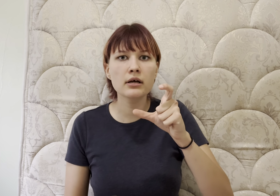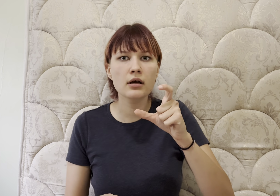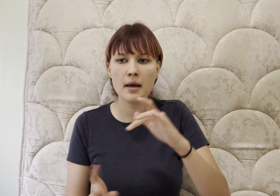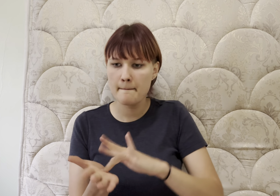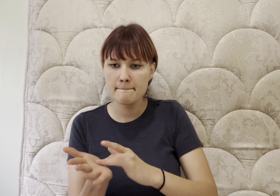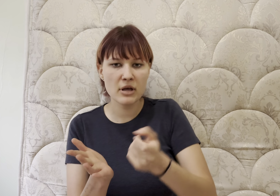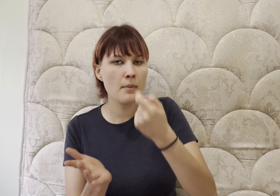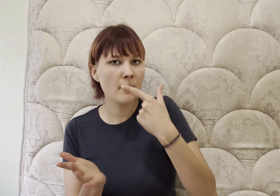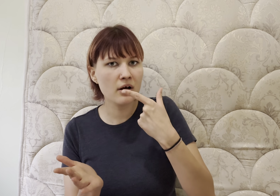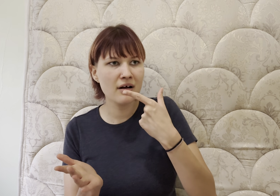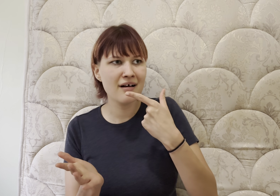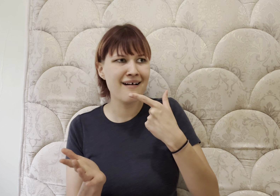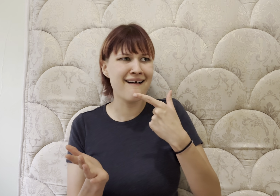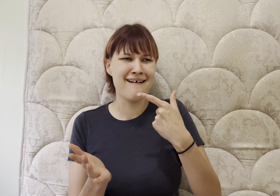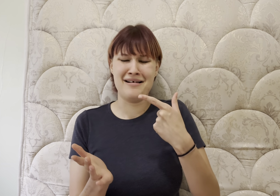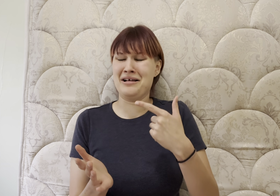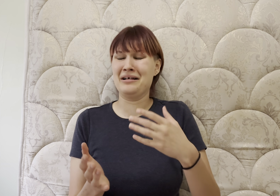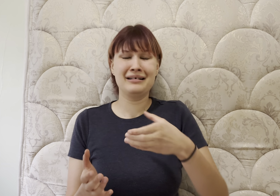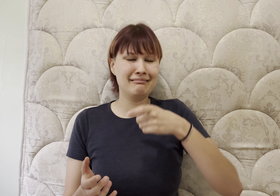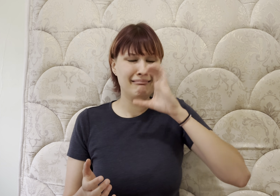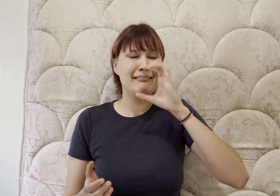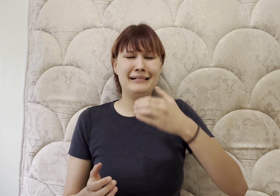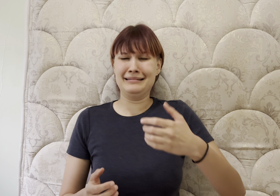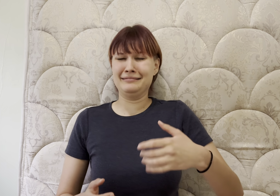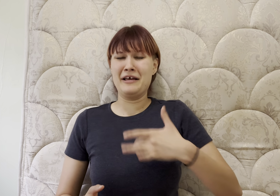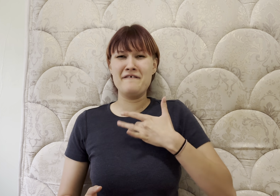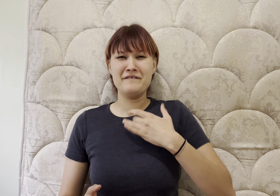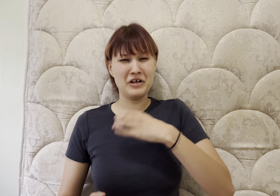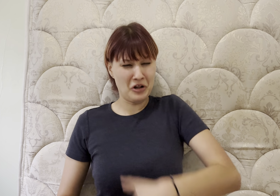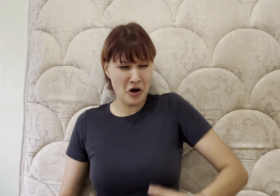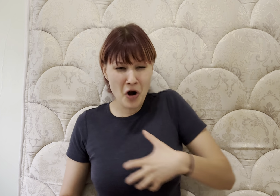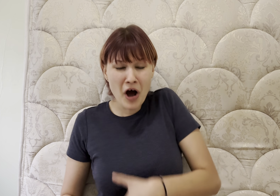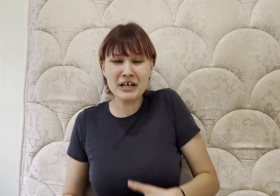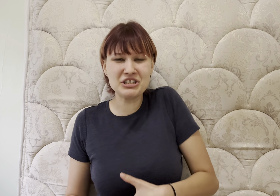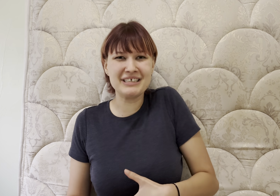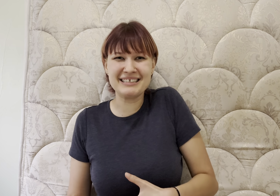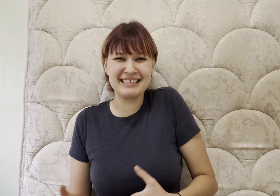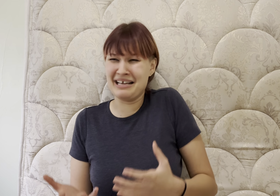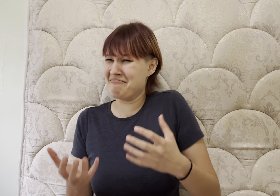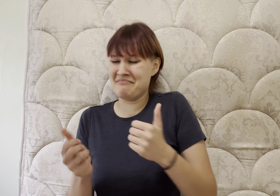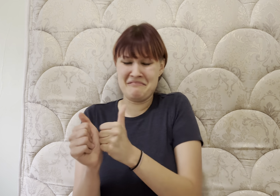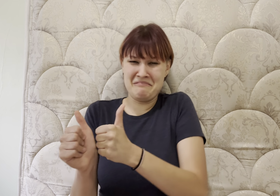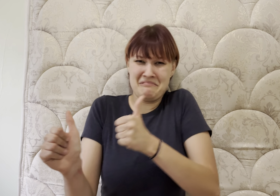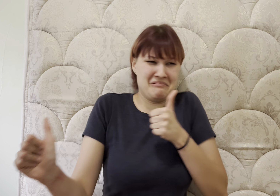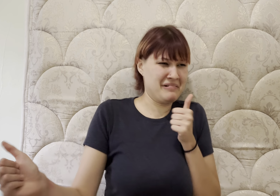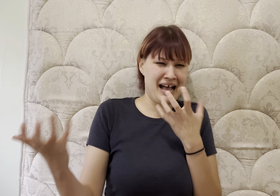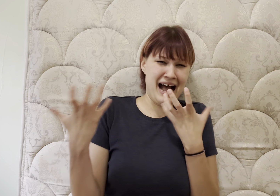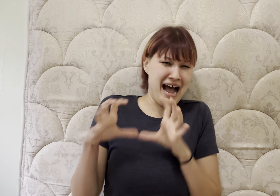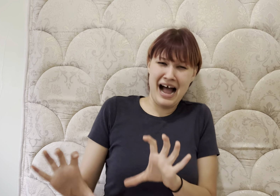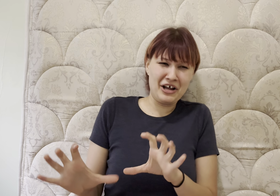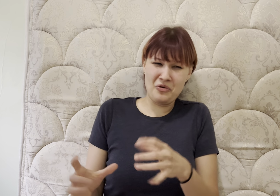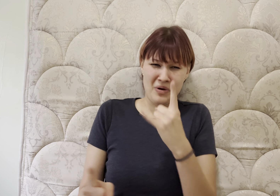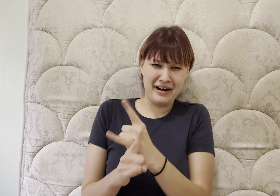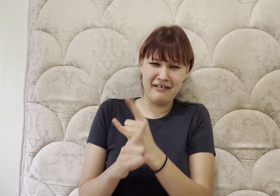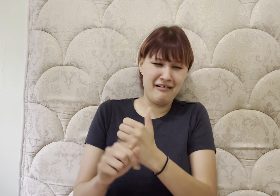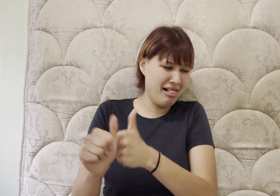behaviors. Another type of aversion therapy is systematic desensitization. This is when you want to get rid of